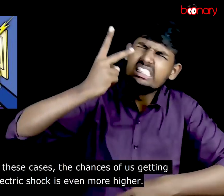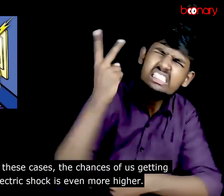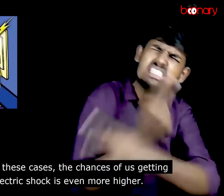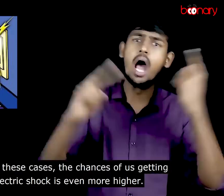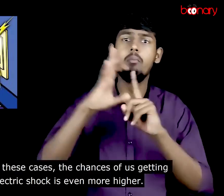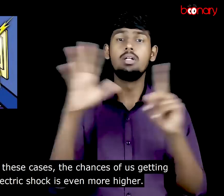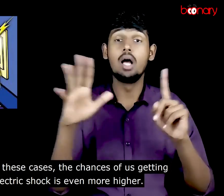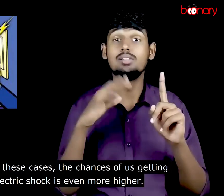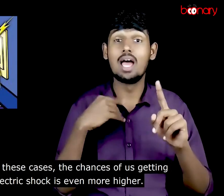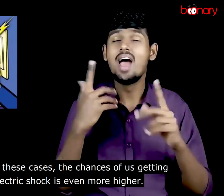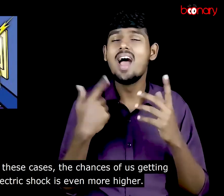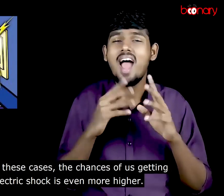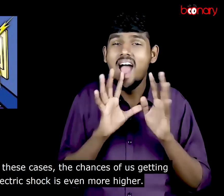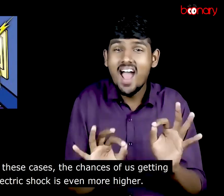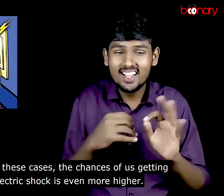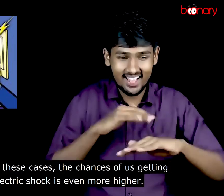getting an electric shock is even higher.